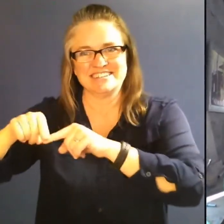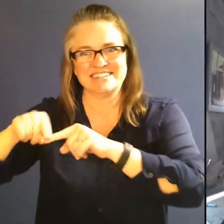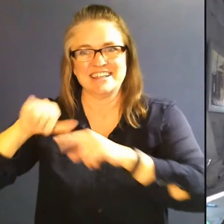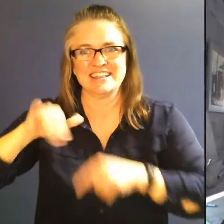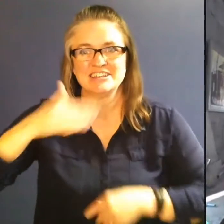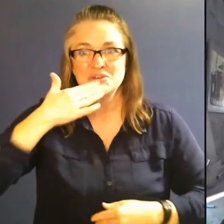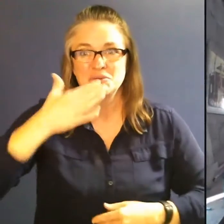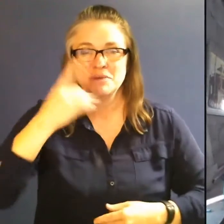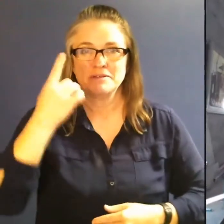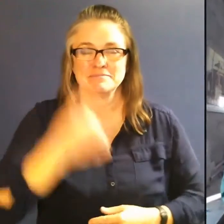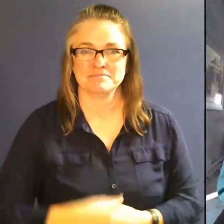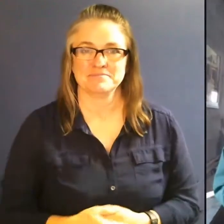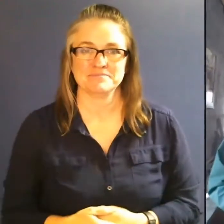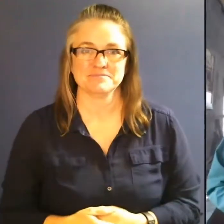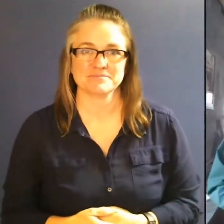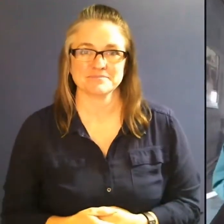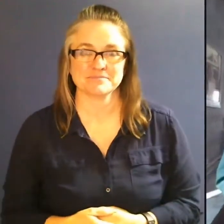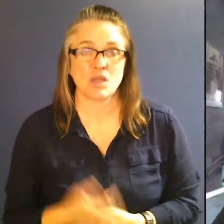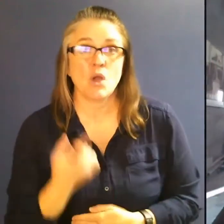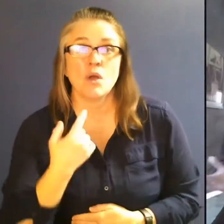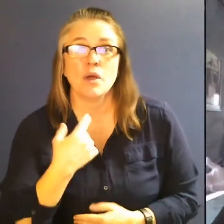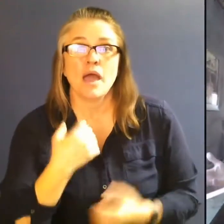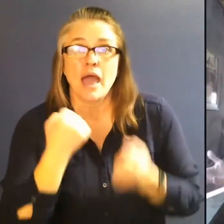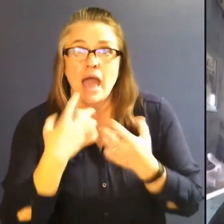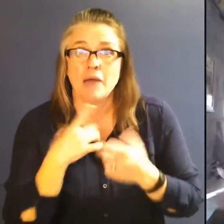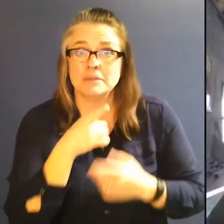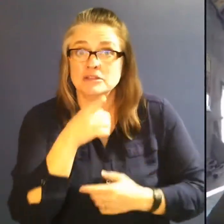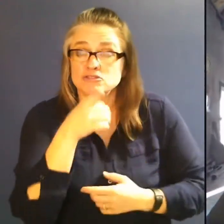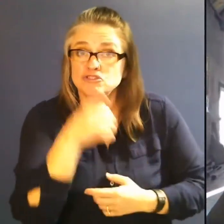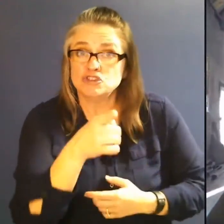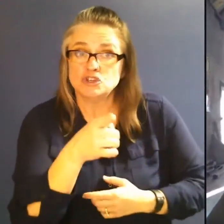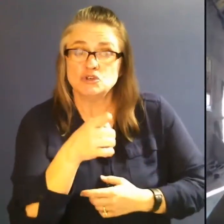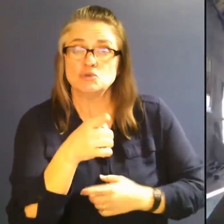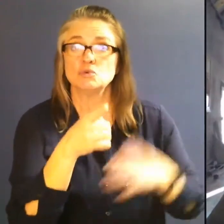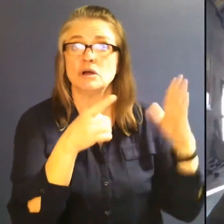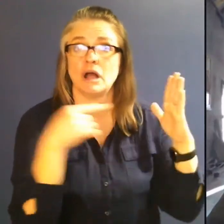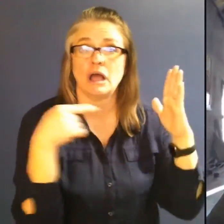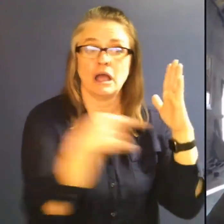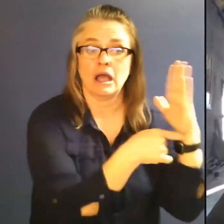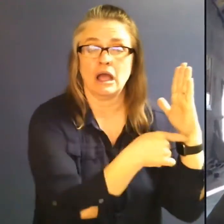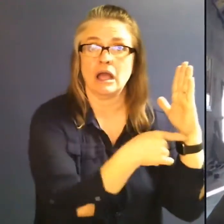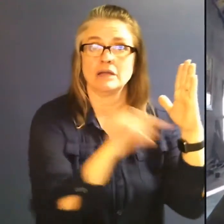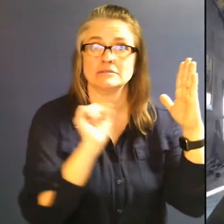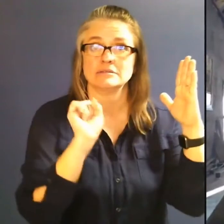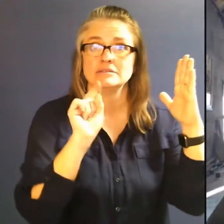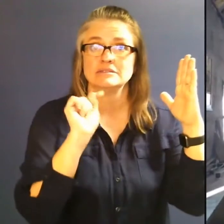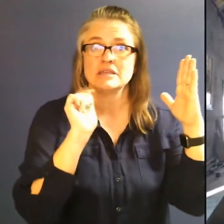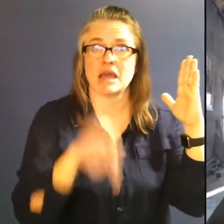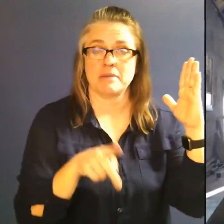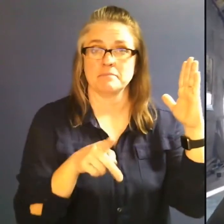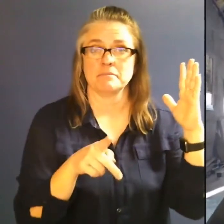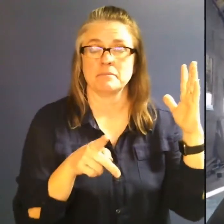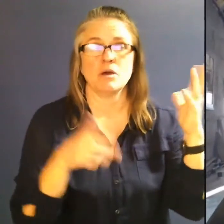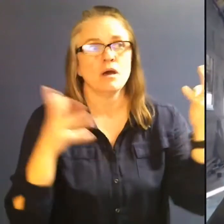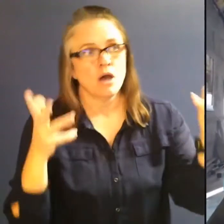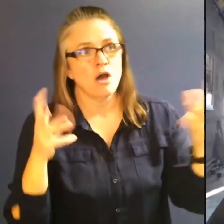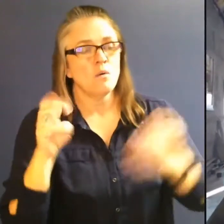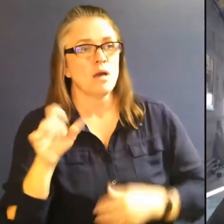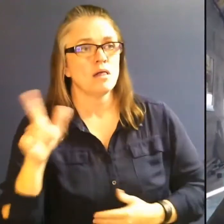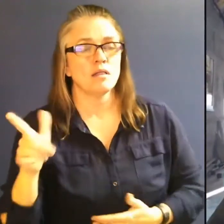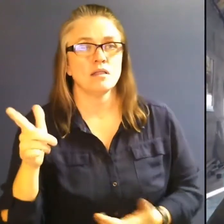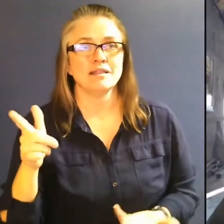though. How many trees do we tap? How many trees do we tap here? Well, we're trying to tap quite a few. We